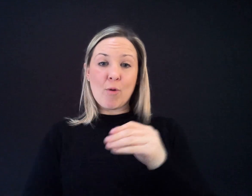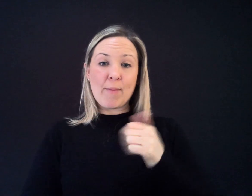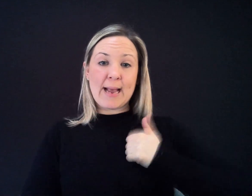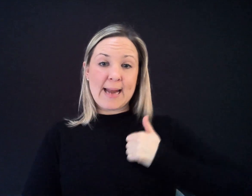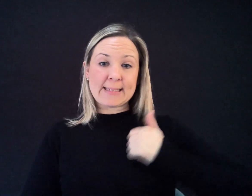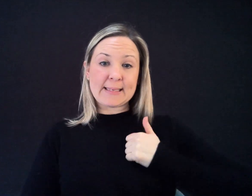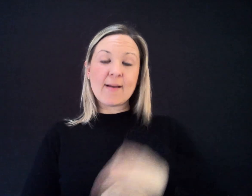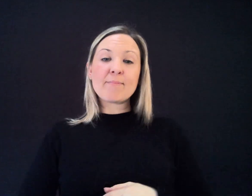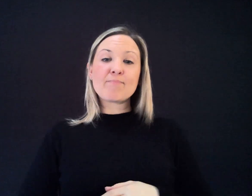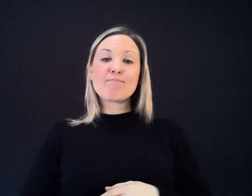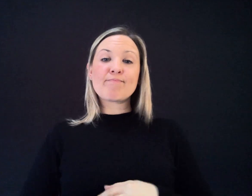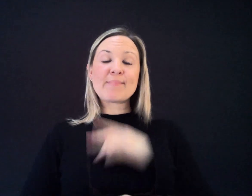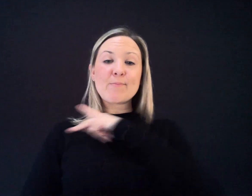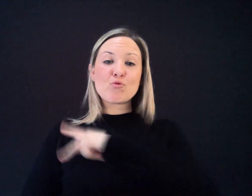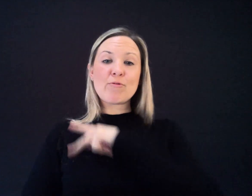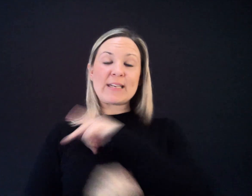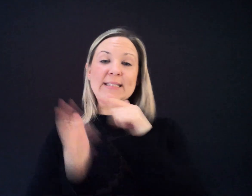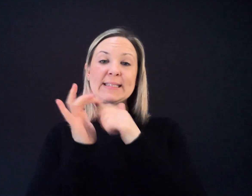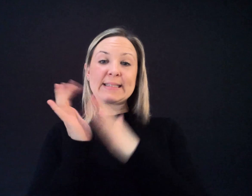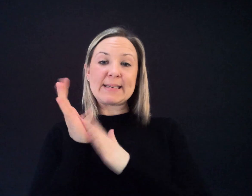Professor Tim Hartshorn from the US,